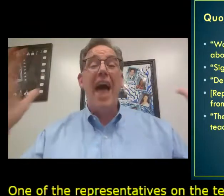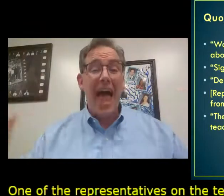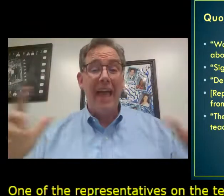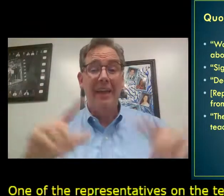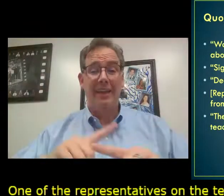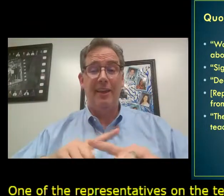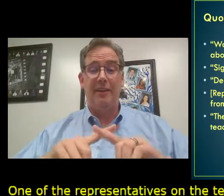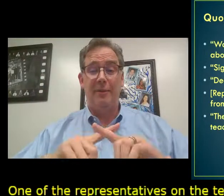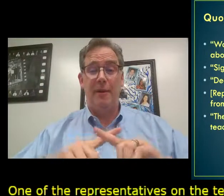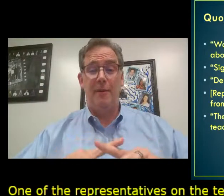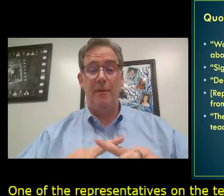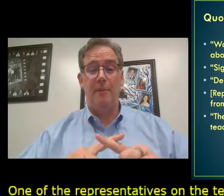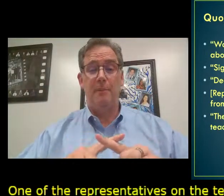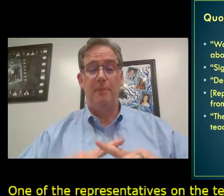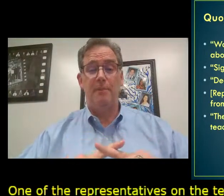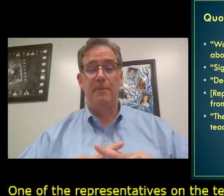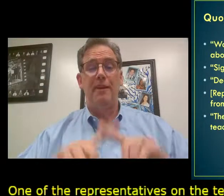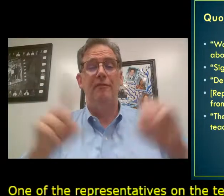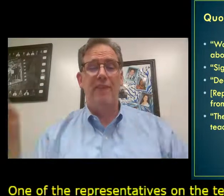Automated